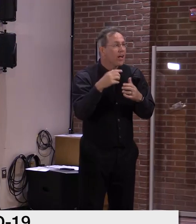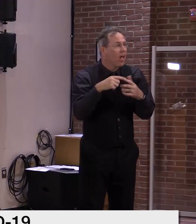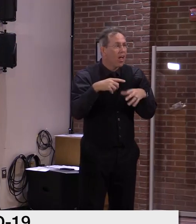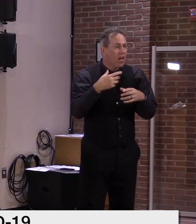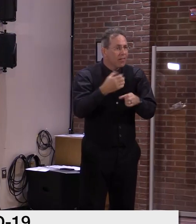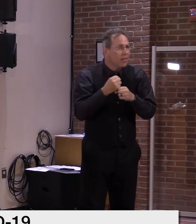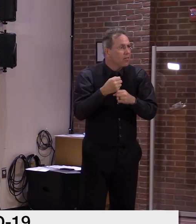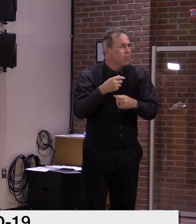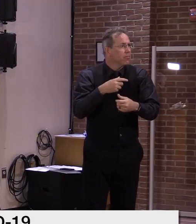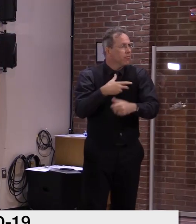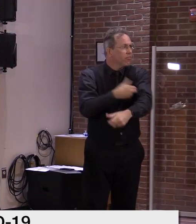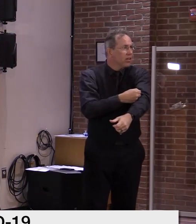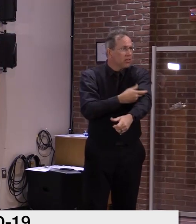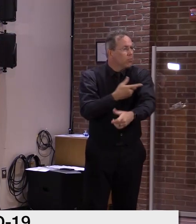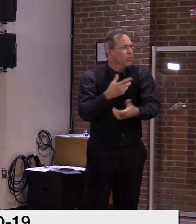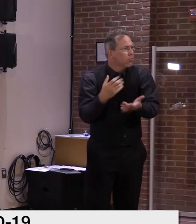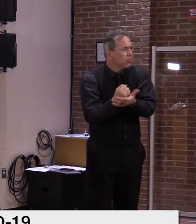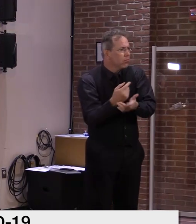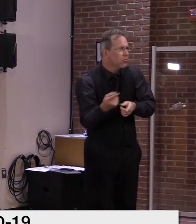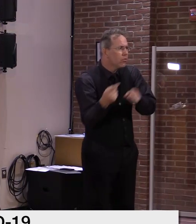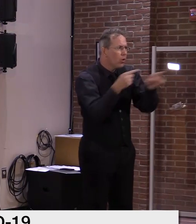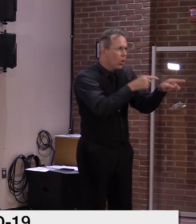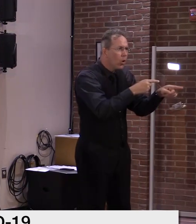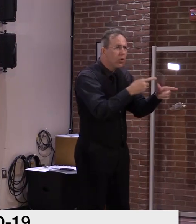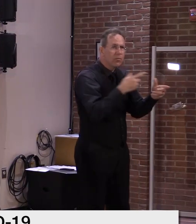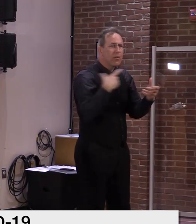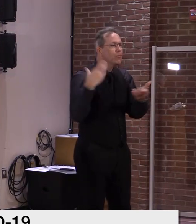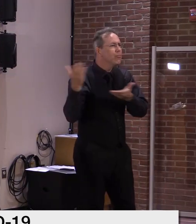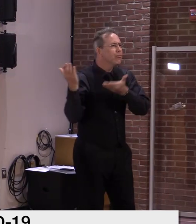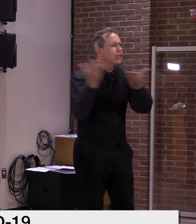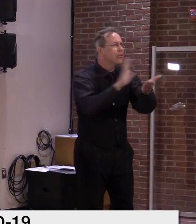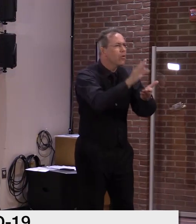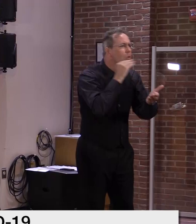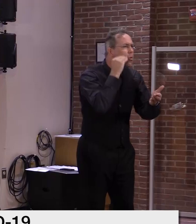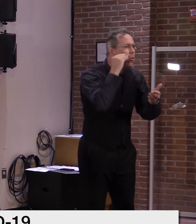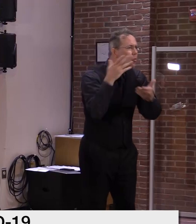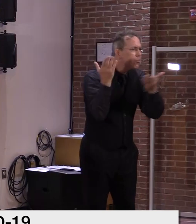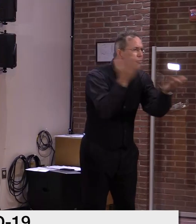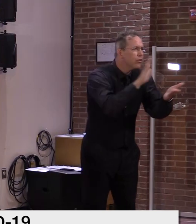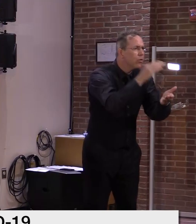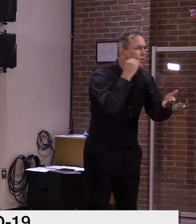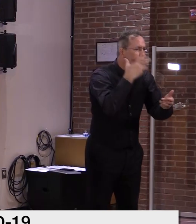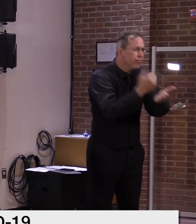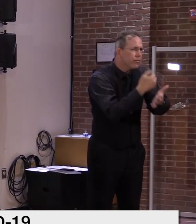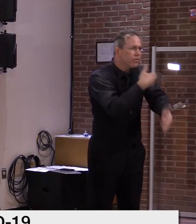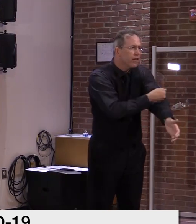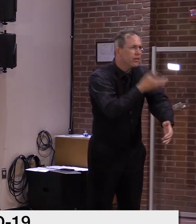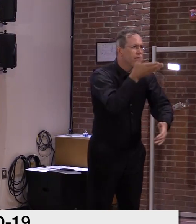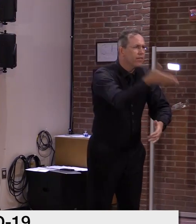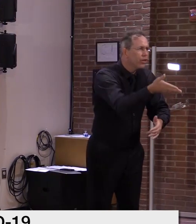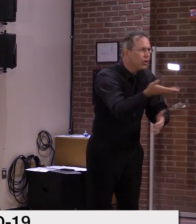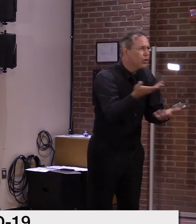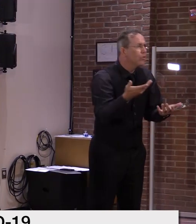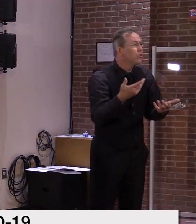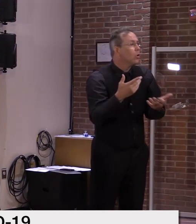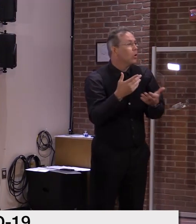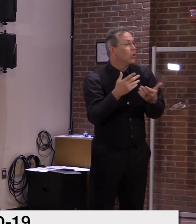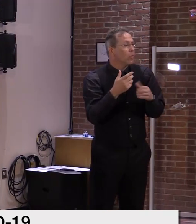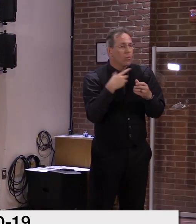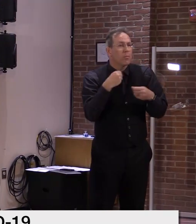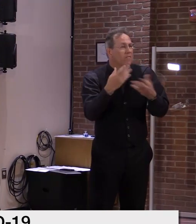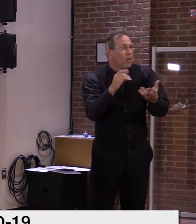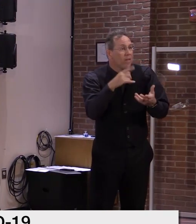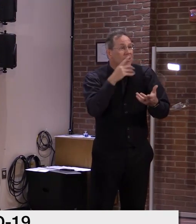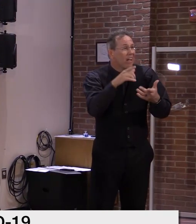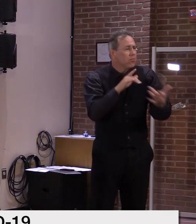you know, those that are confined to their home, we will reach out and get them. So we're trying everything.